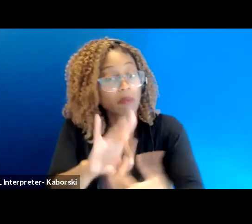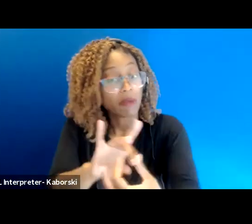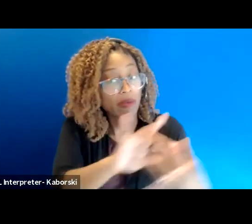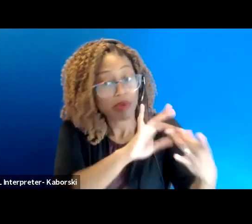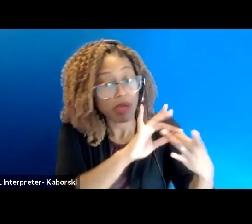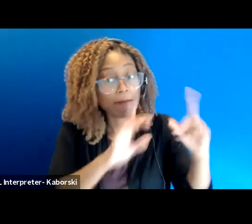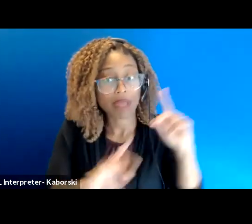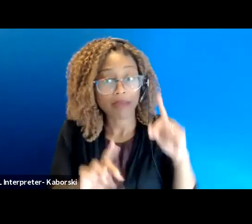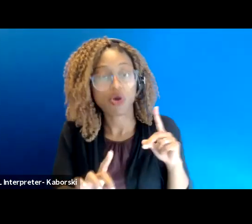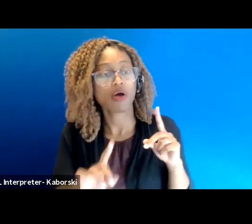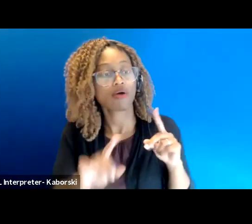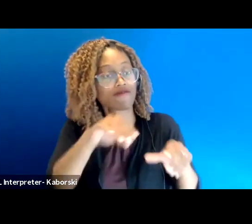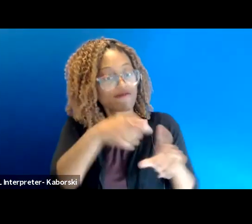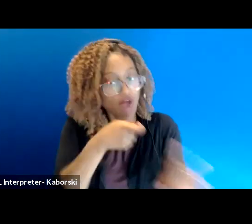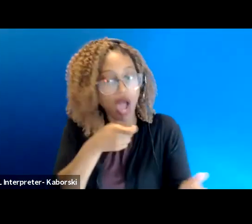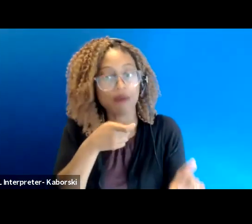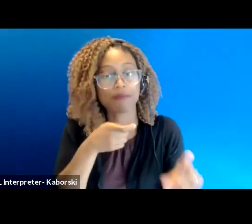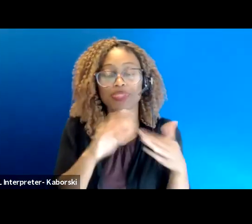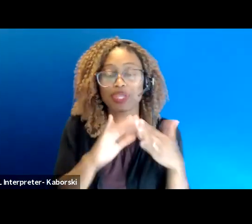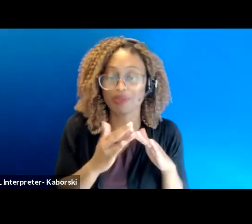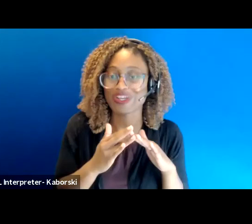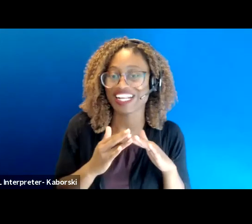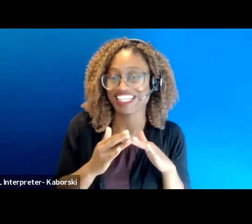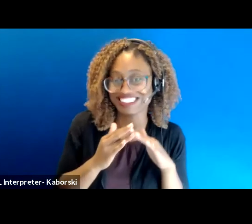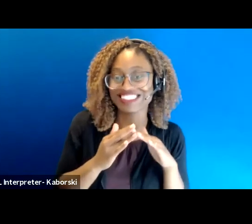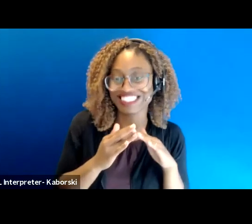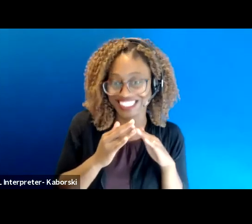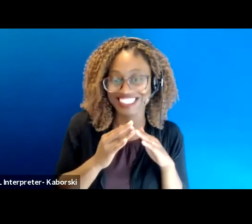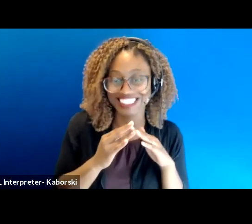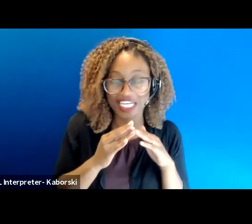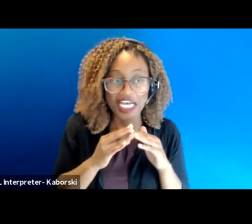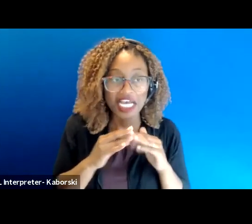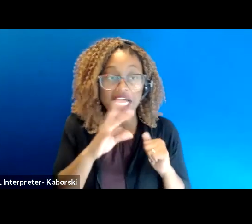and then, but we're not